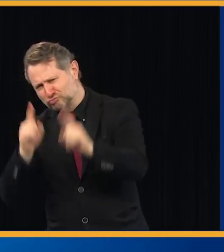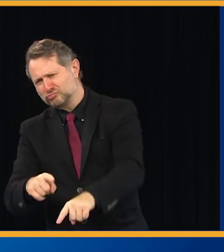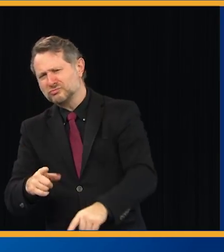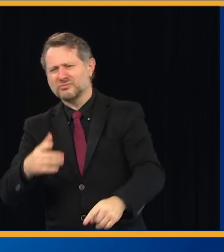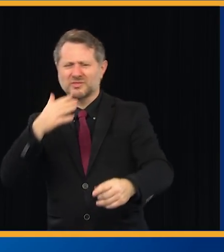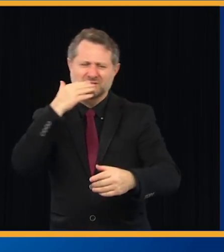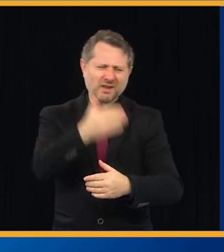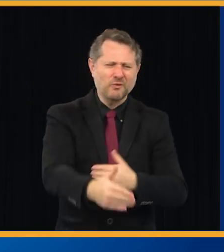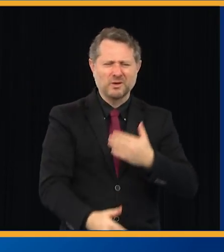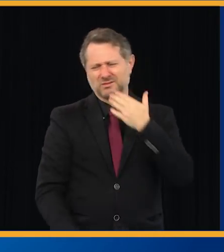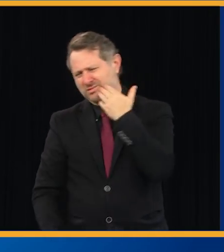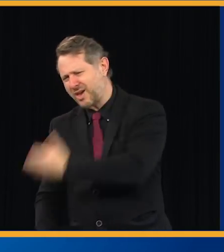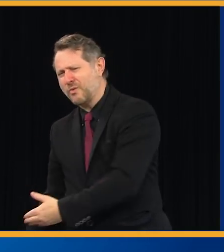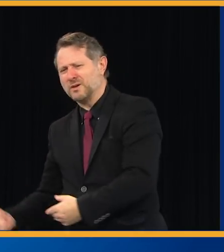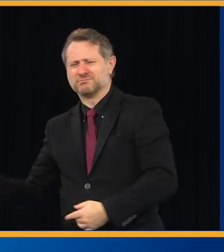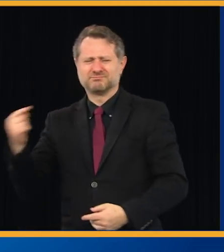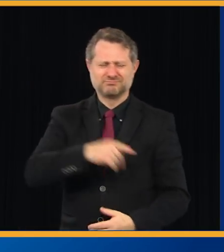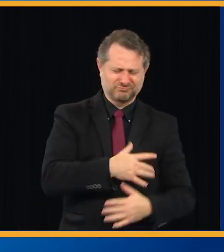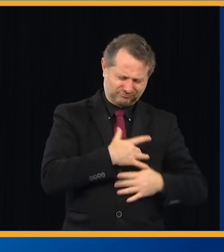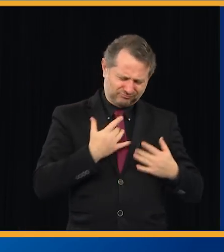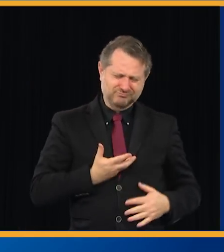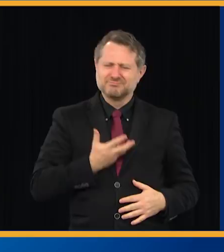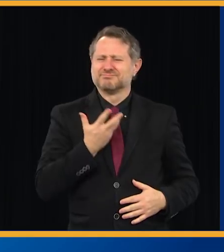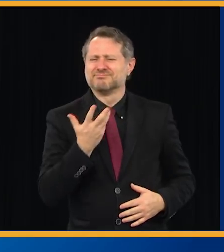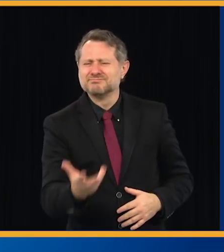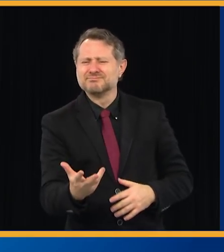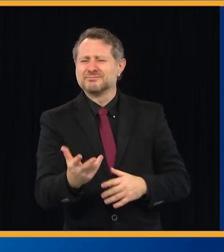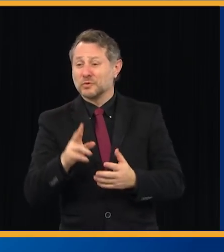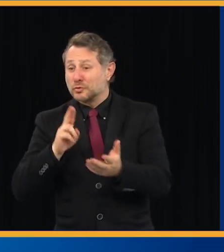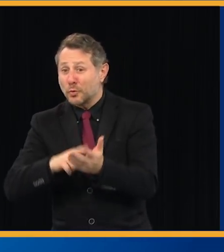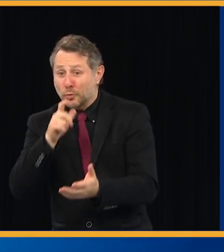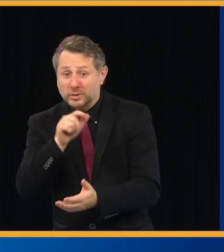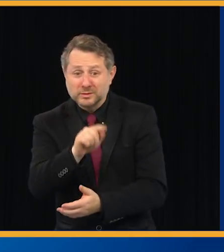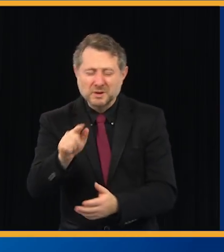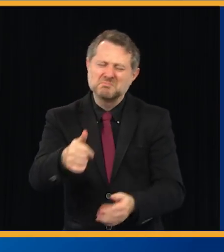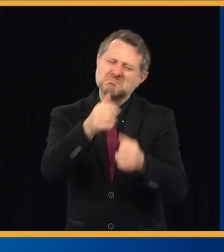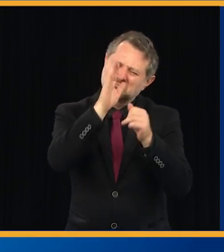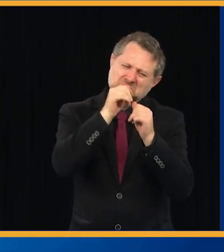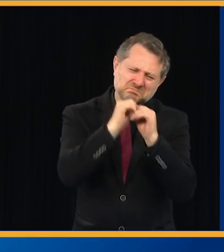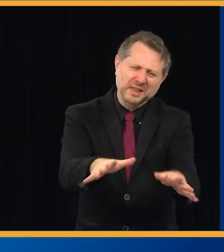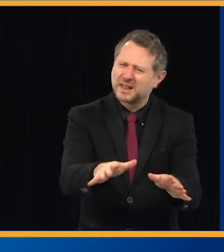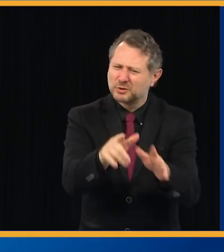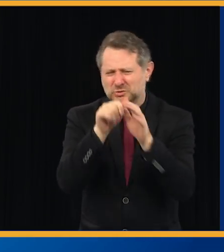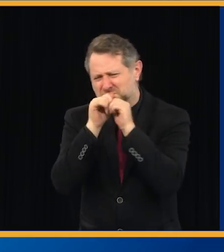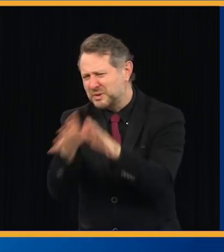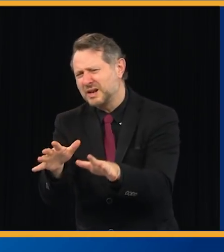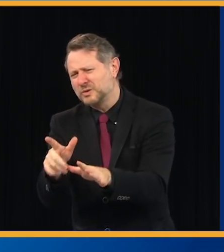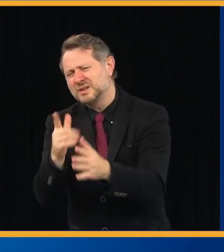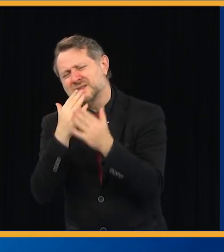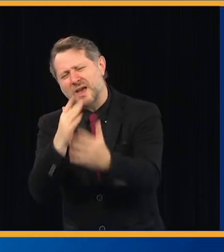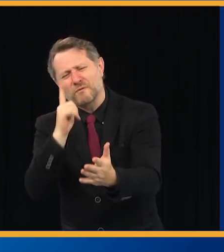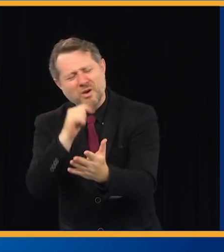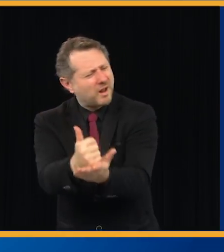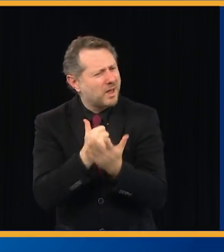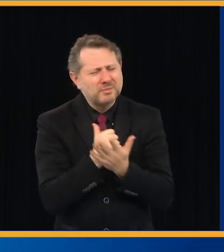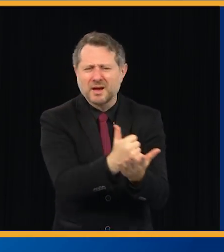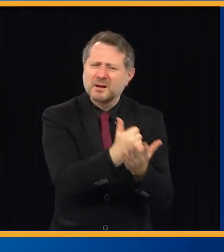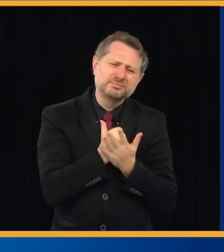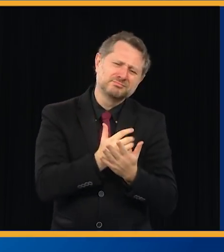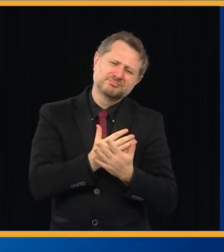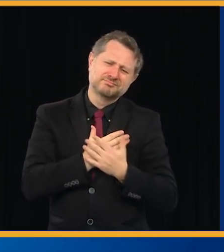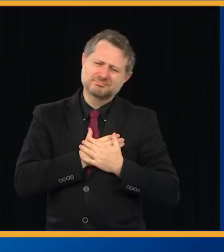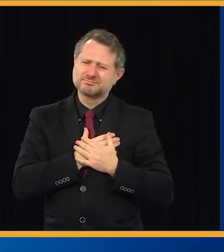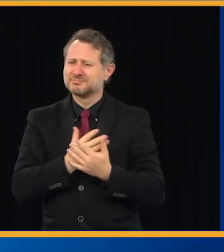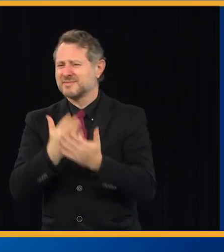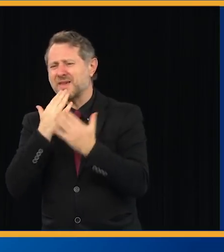of our heart. To all the nurses who are here today, God bless you. And thank you for getting us through this. And thank you for being New